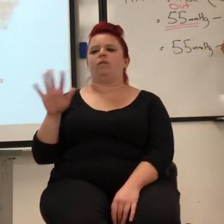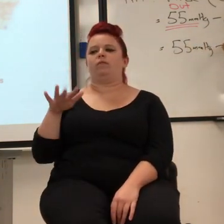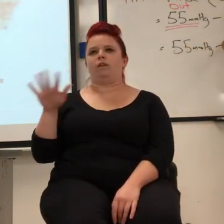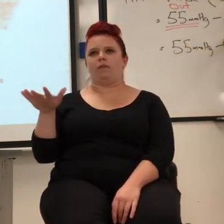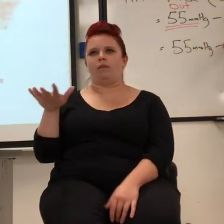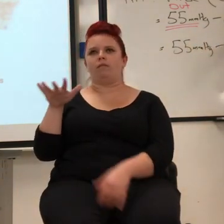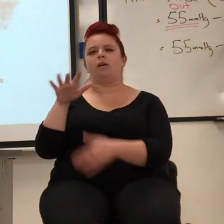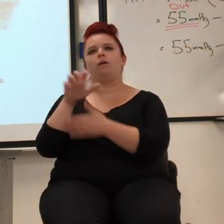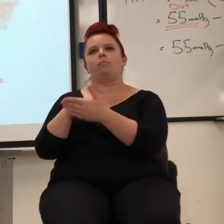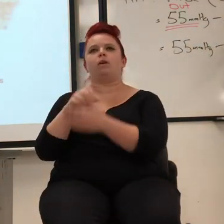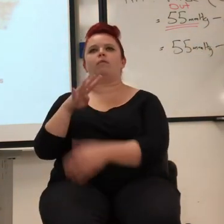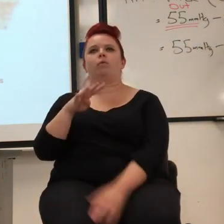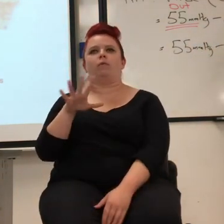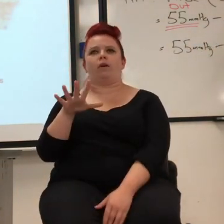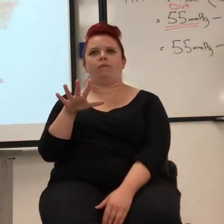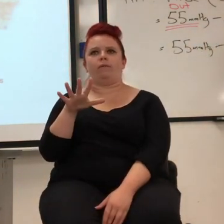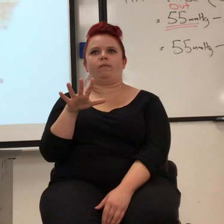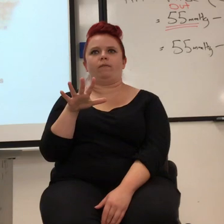minus 45.